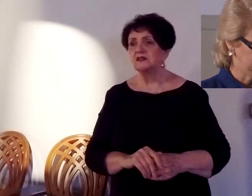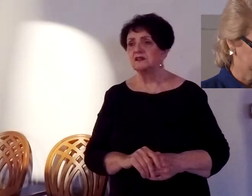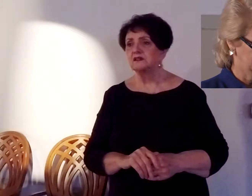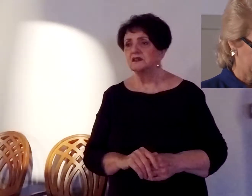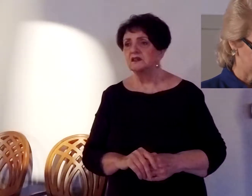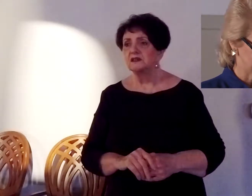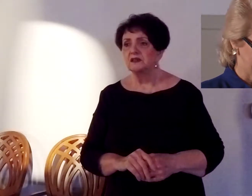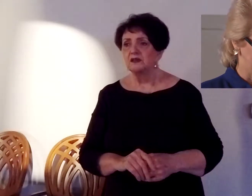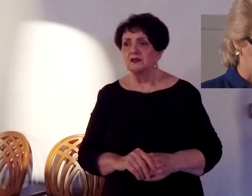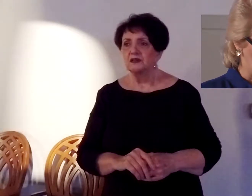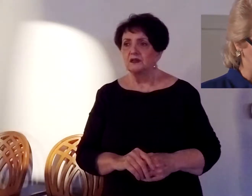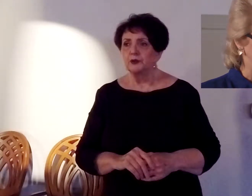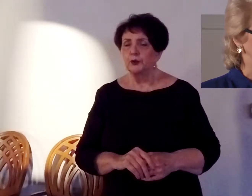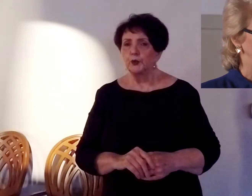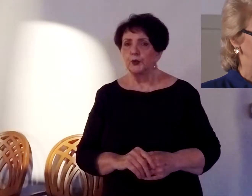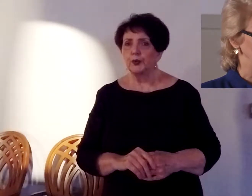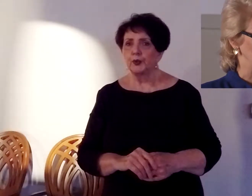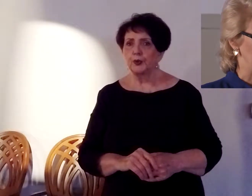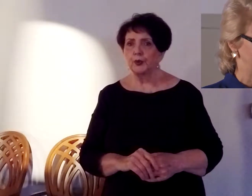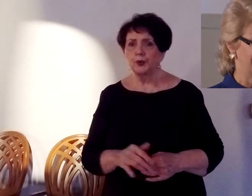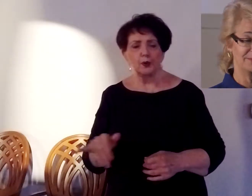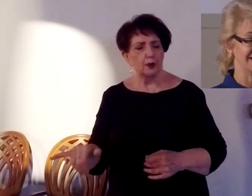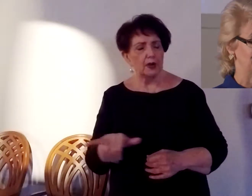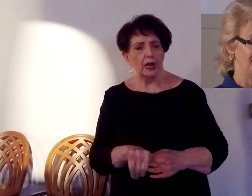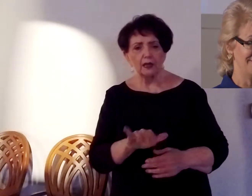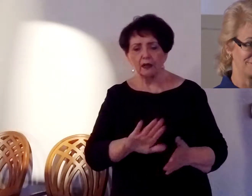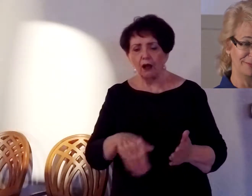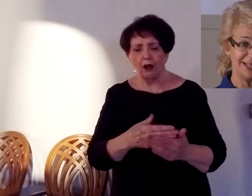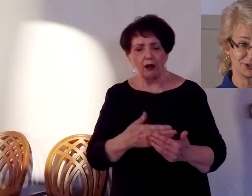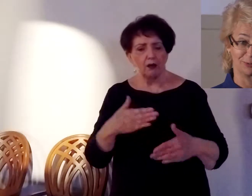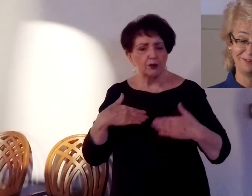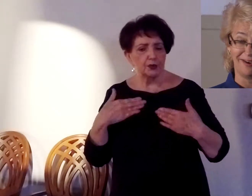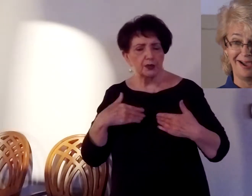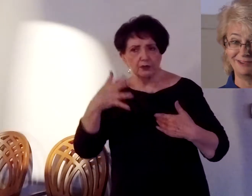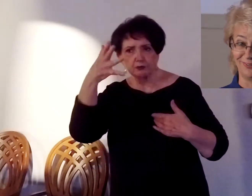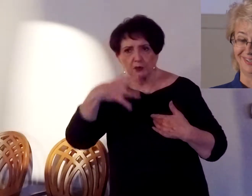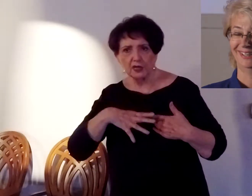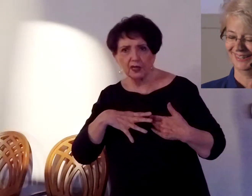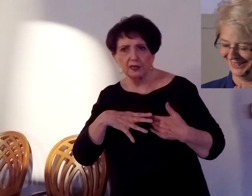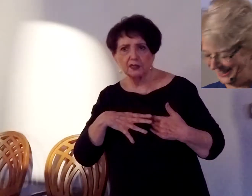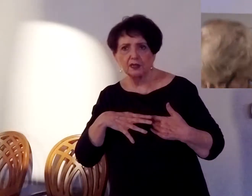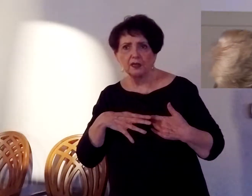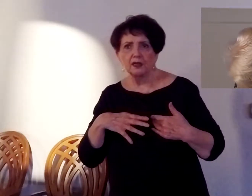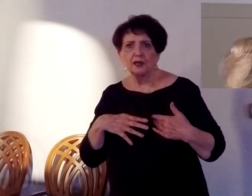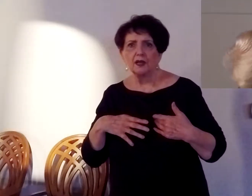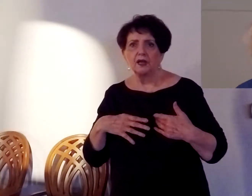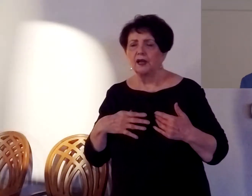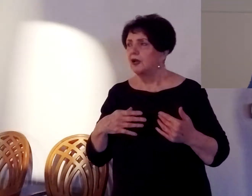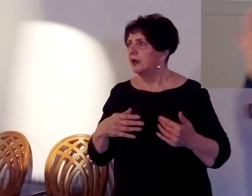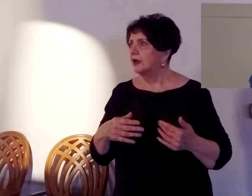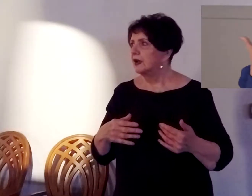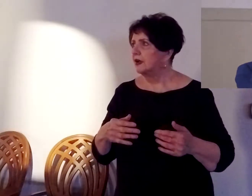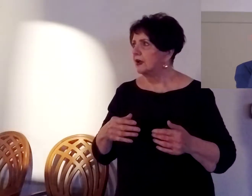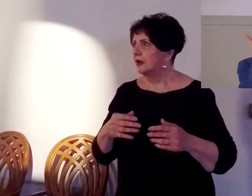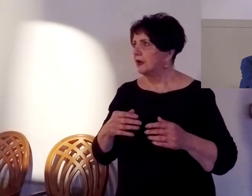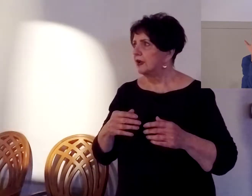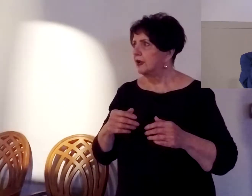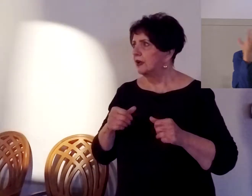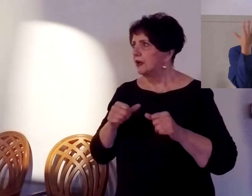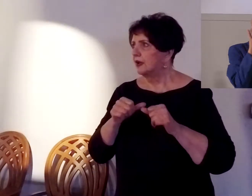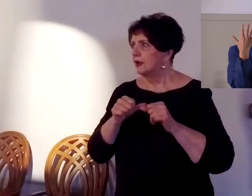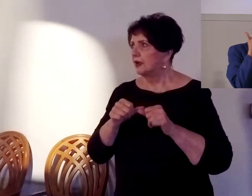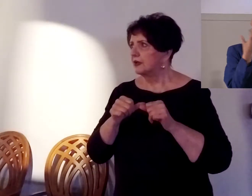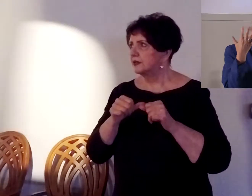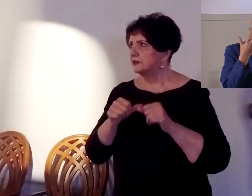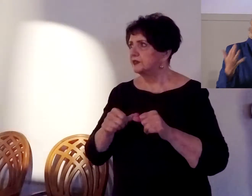And as all young men, you know, I kept praying for him to hit 25 so that the cerebral cortex